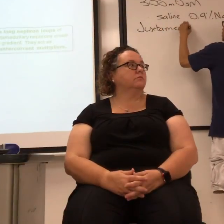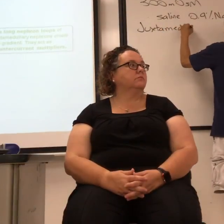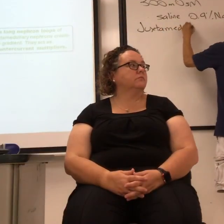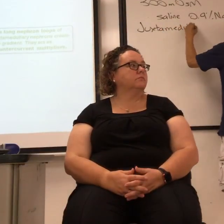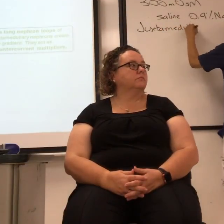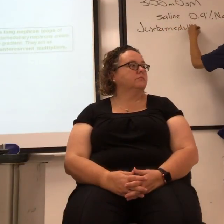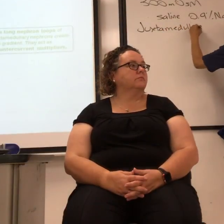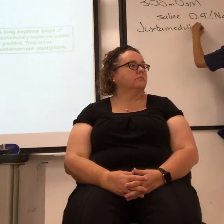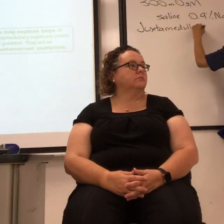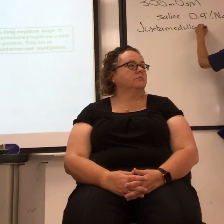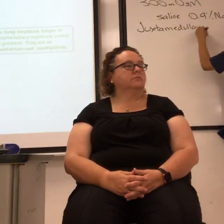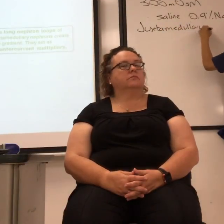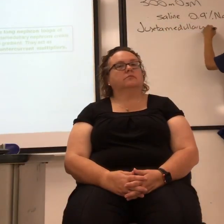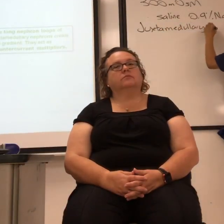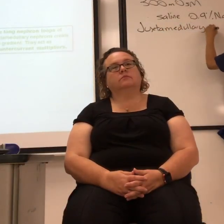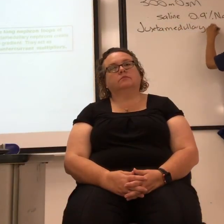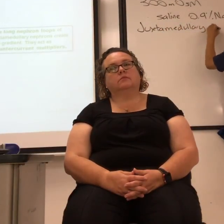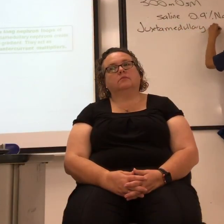Juxtamedullary